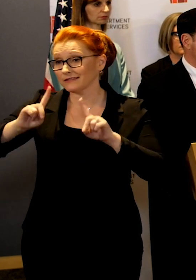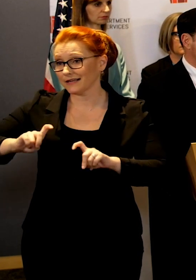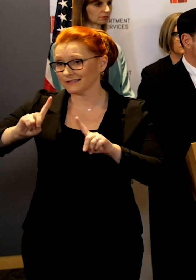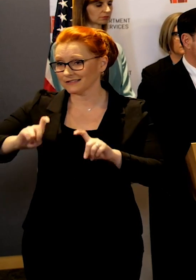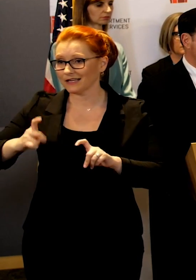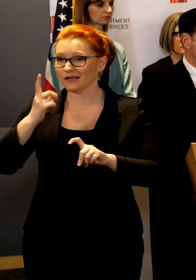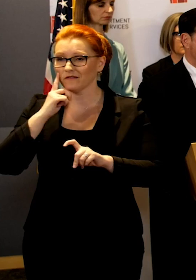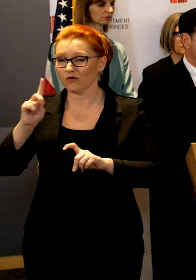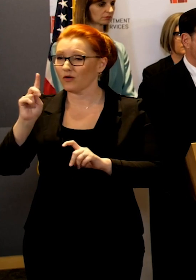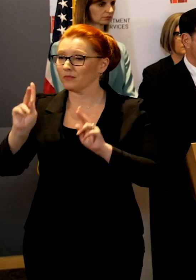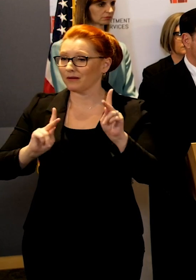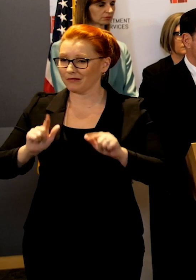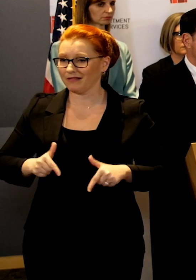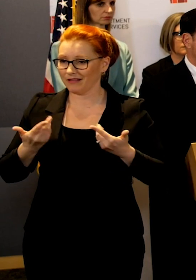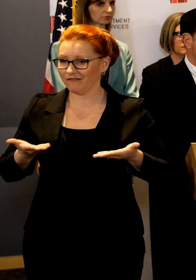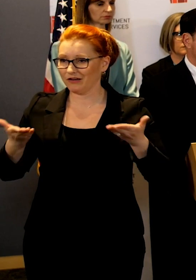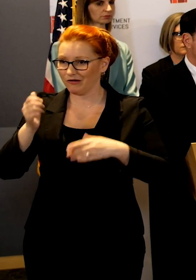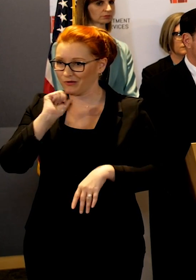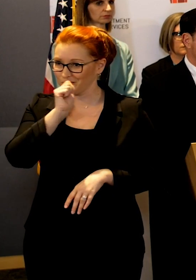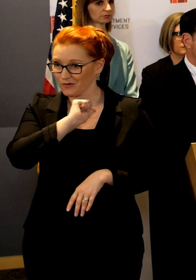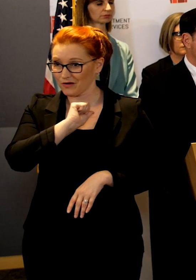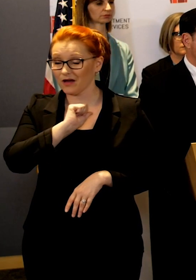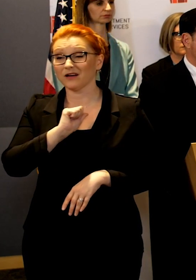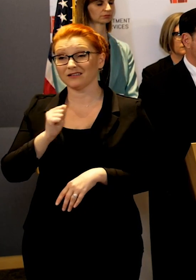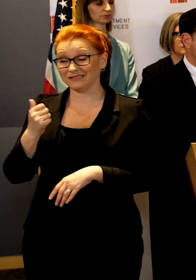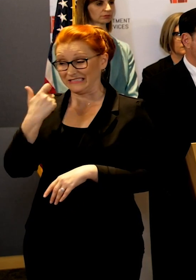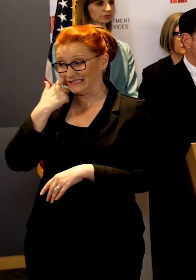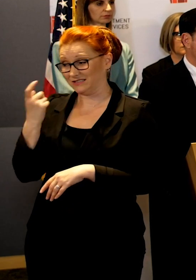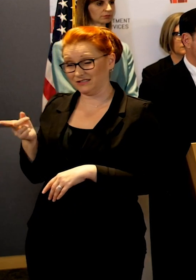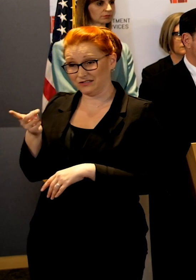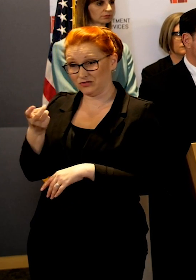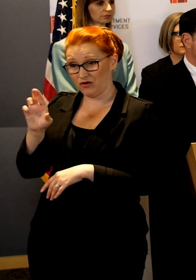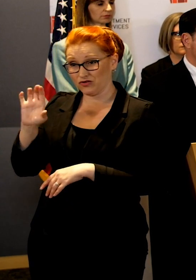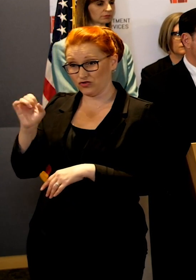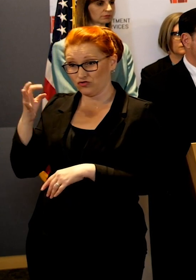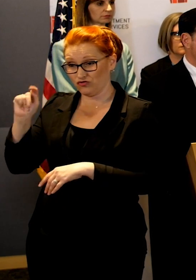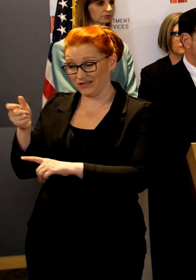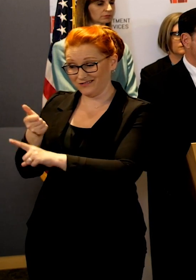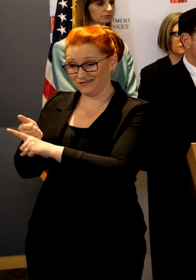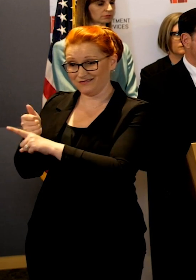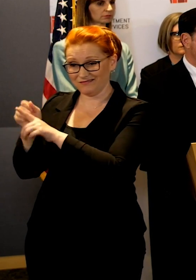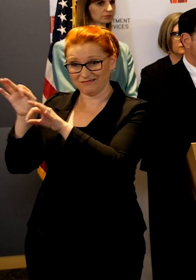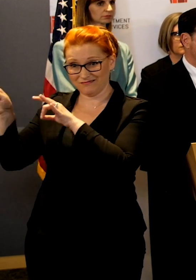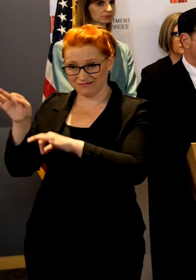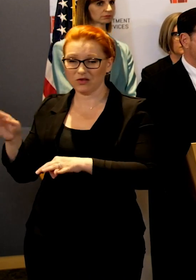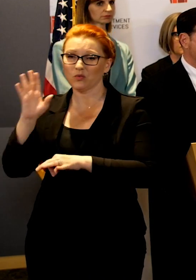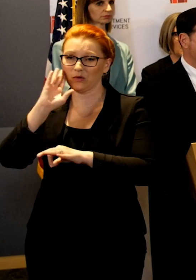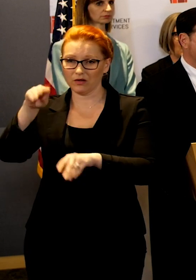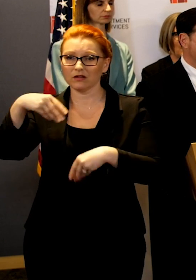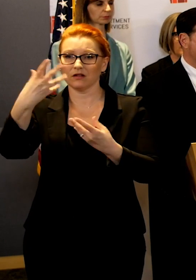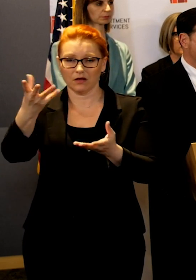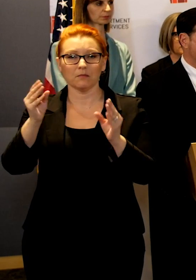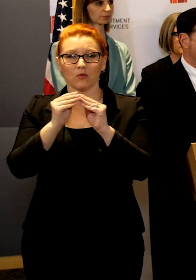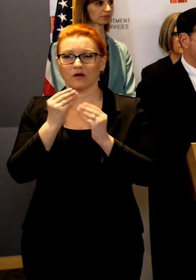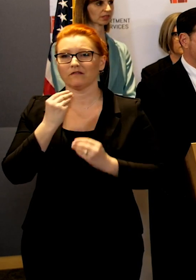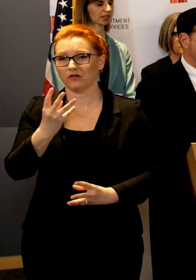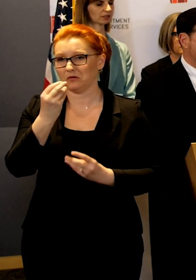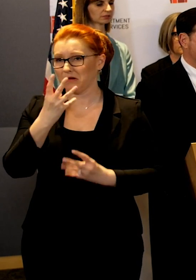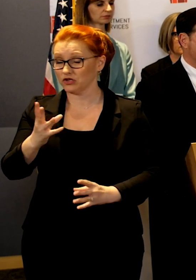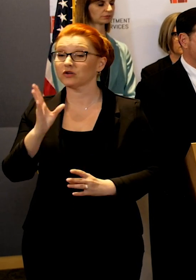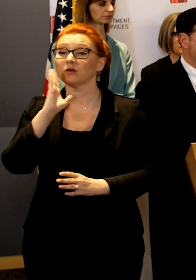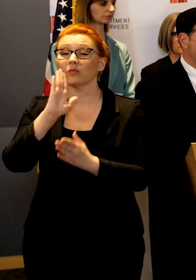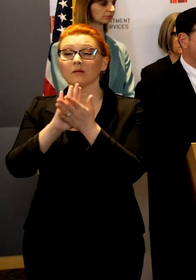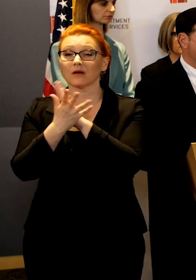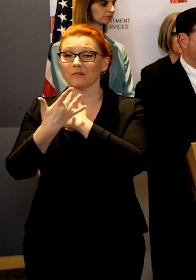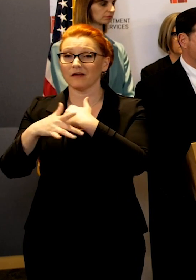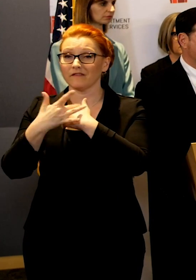to the state of Arizona. As you heard from Dr. Christ, we will be having more information about that and make that publicly available later